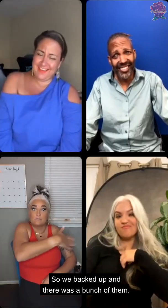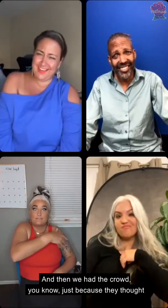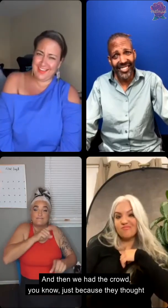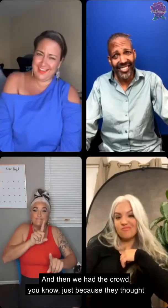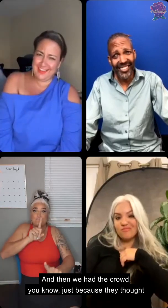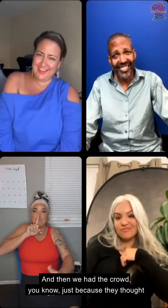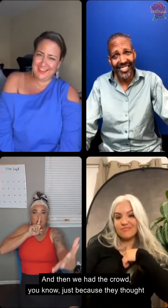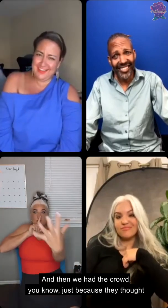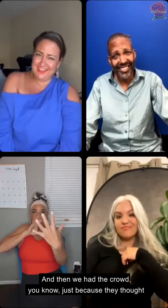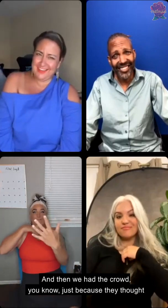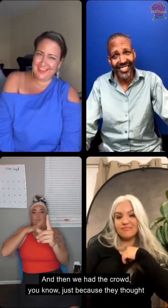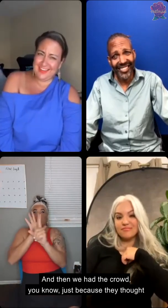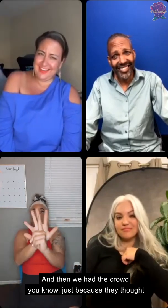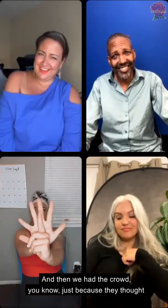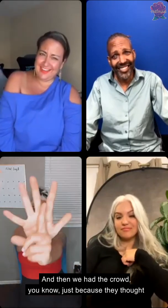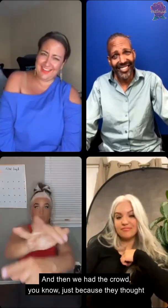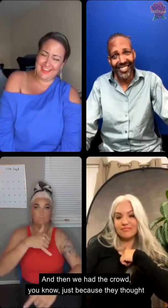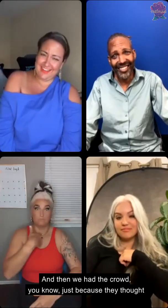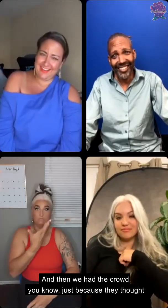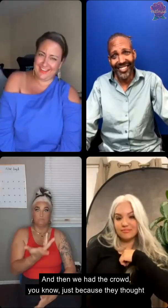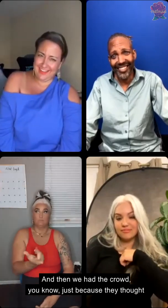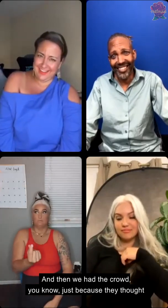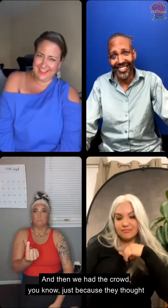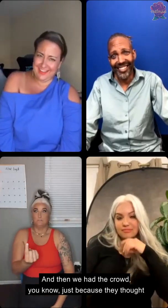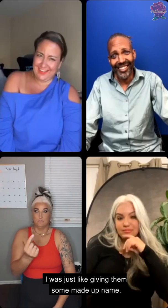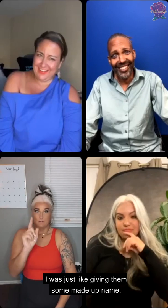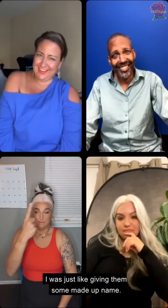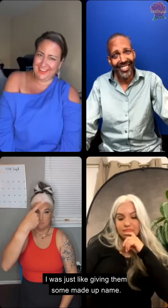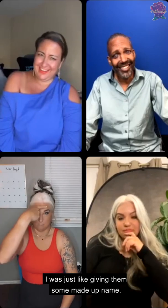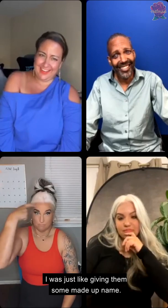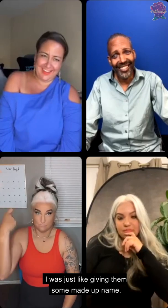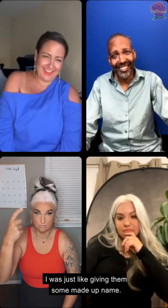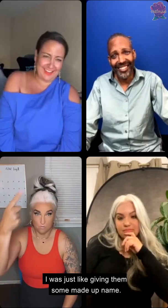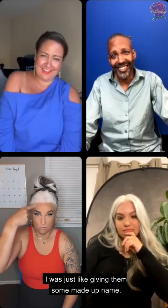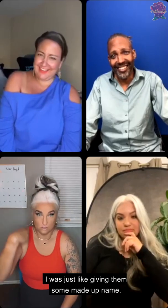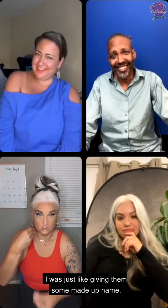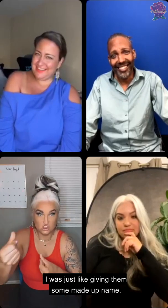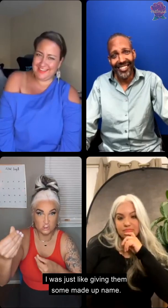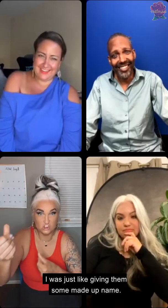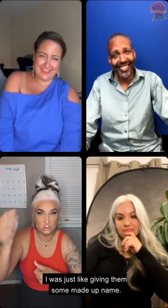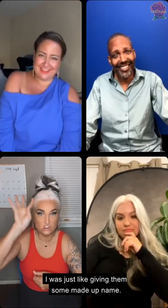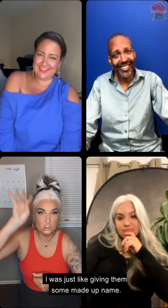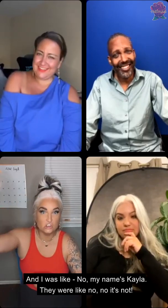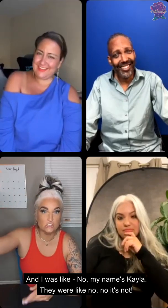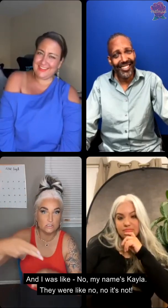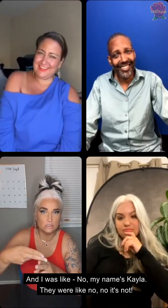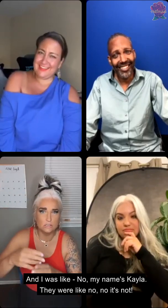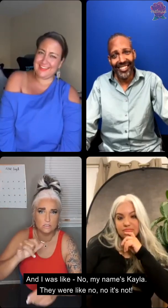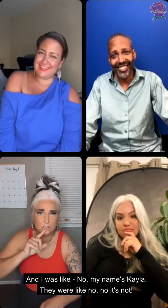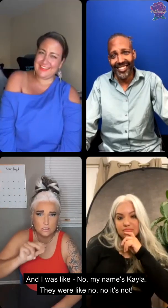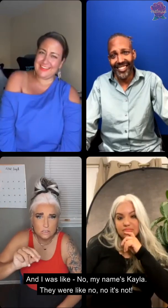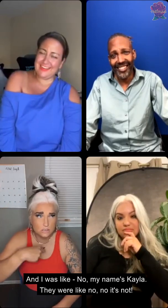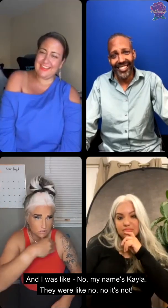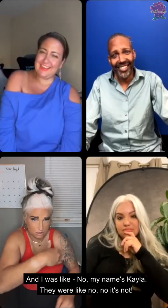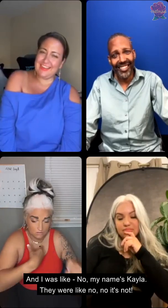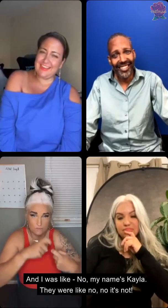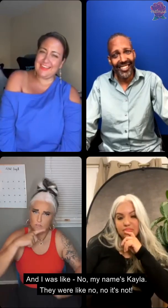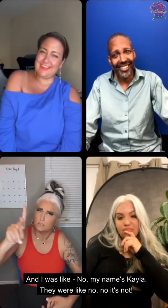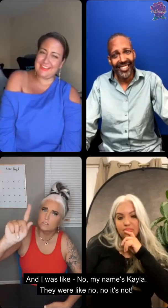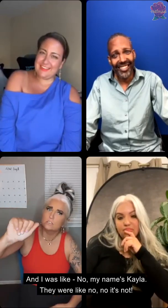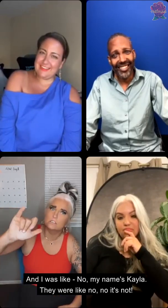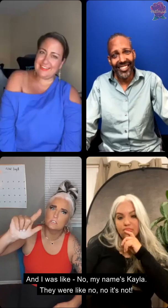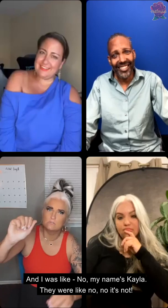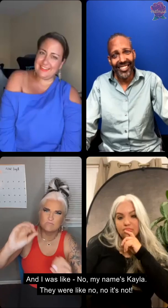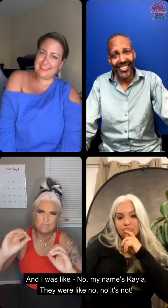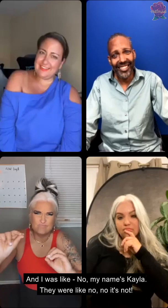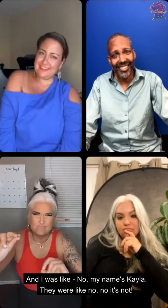we backed up, and there was a bunch of them. And then we had a crowd that, just because they thought I was just like giving them some made up name. And I was like, no, my name's Kayla. And they're